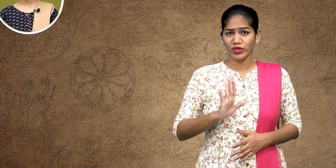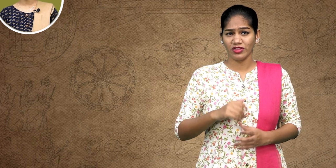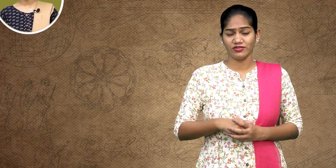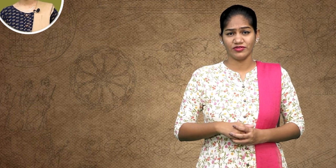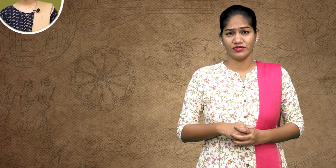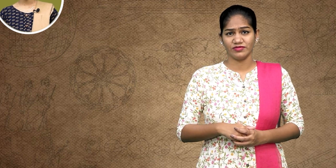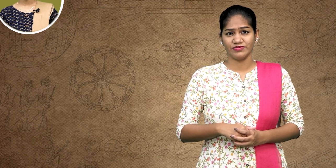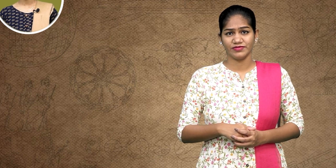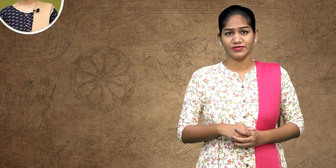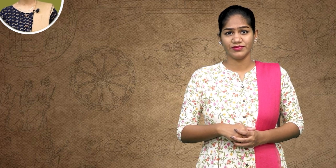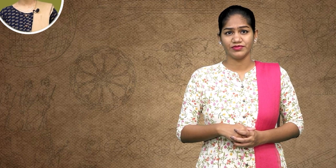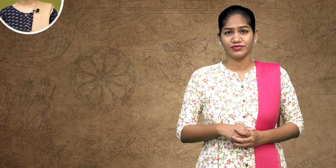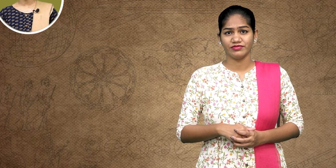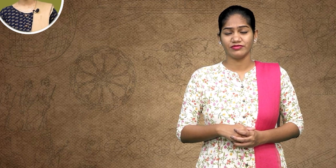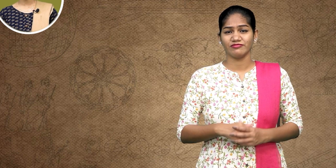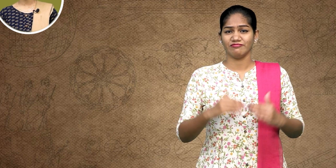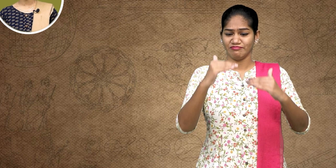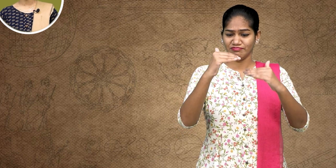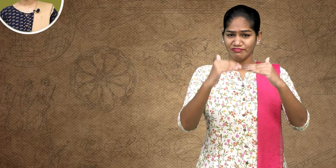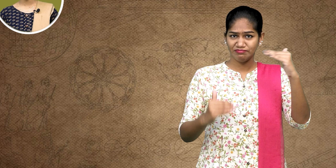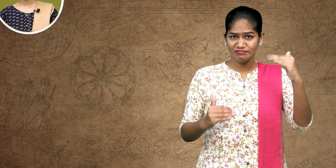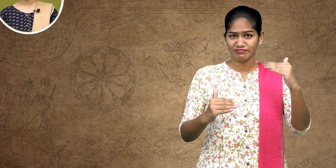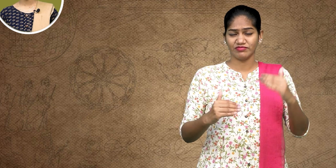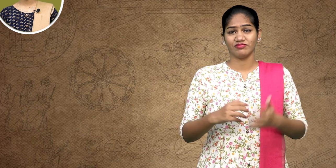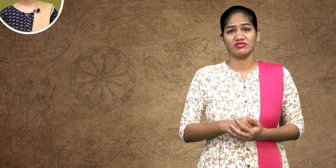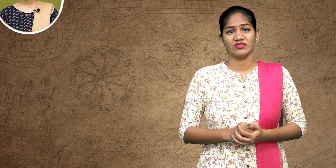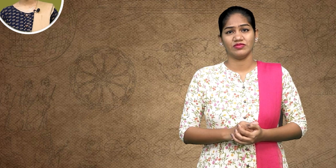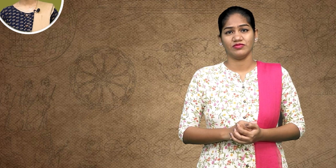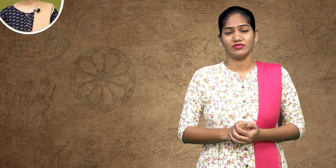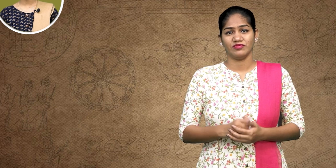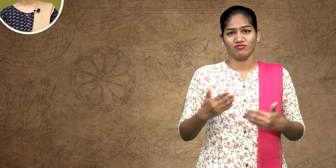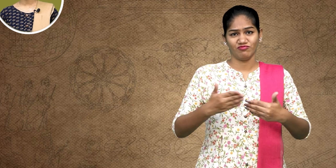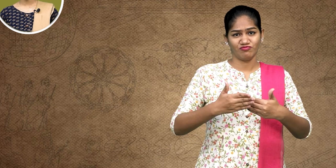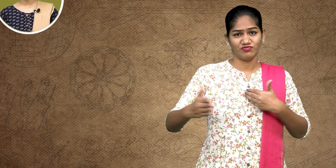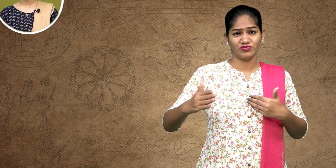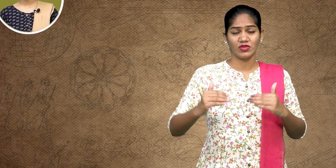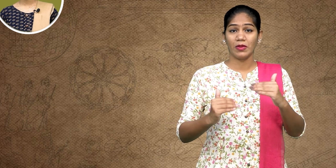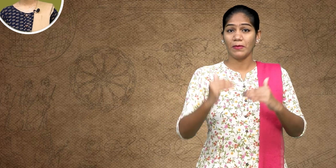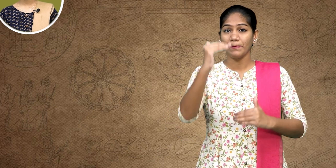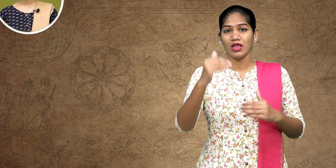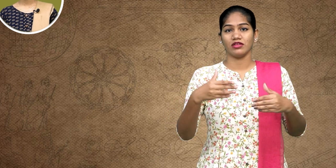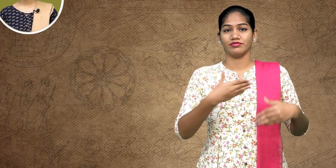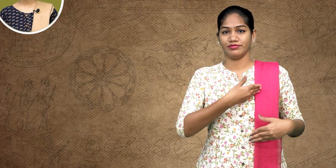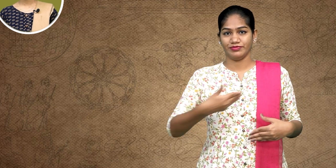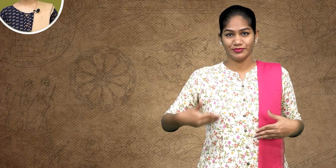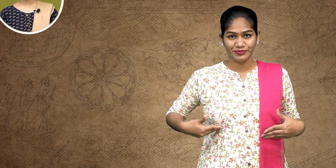being marginalized by the people of the upper caste.